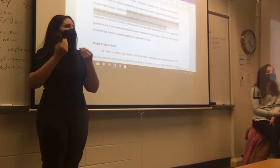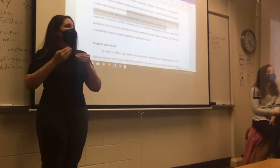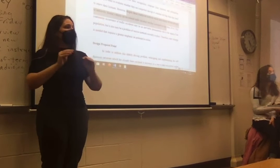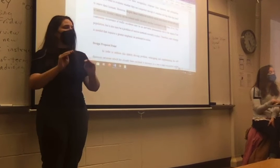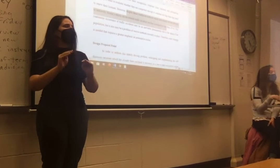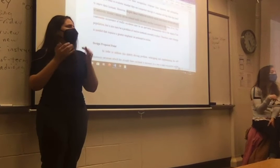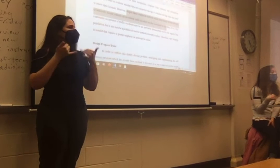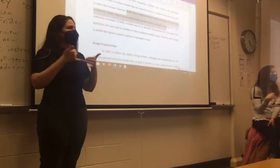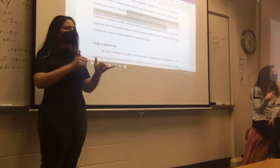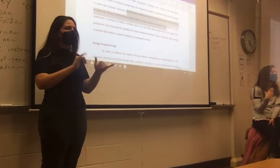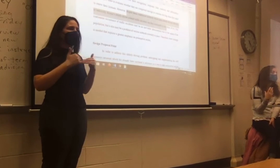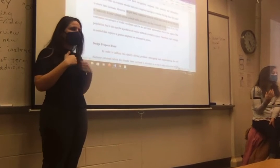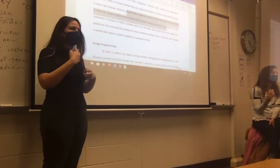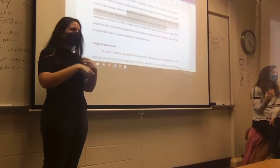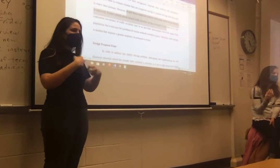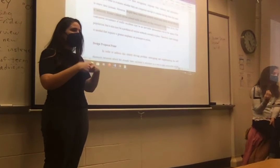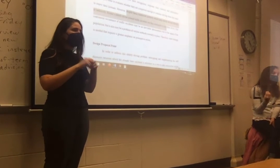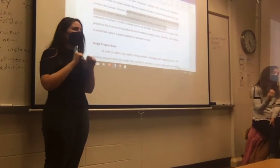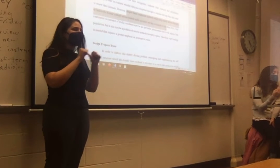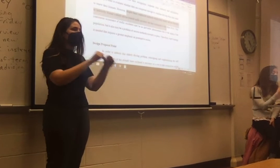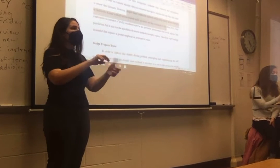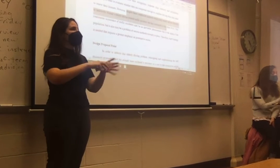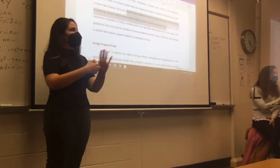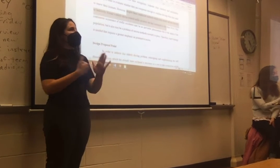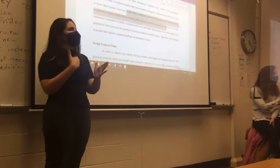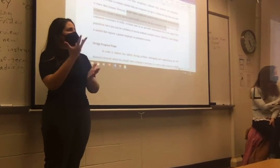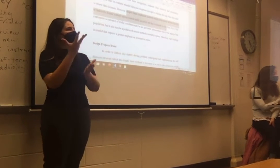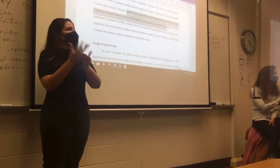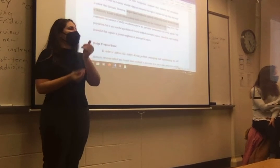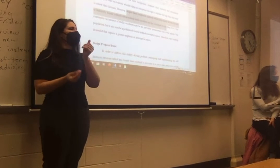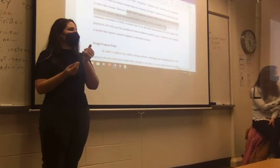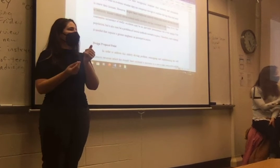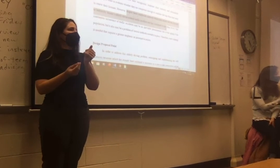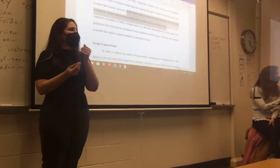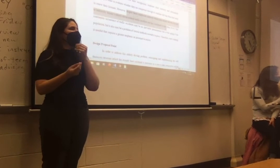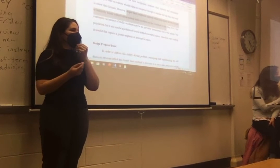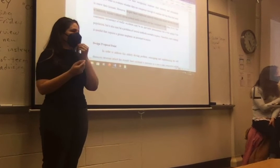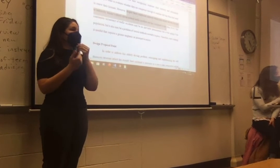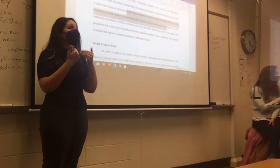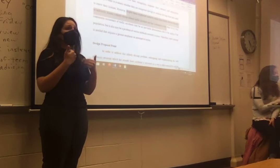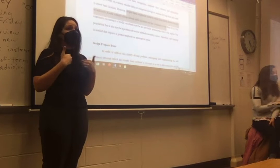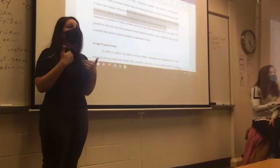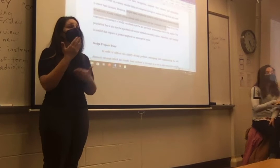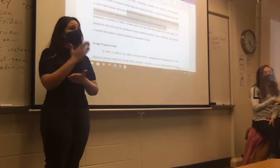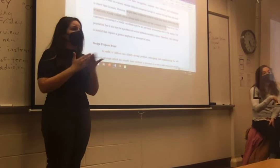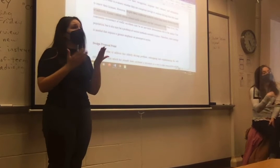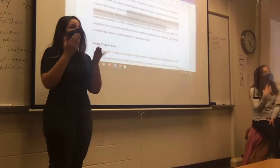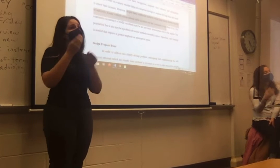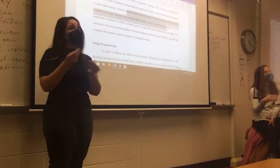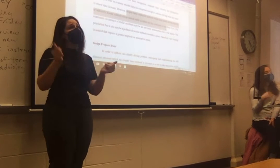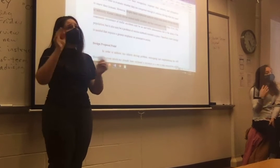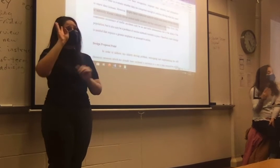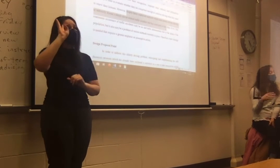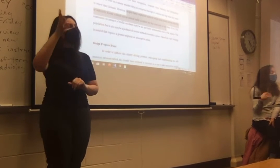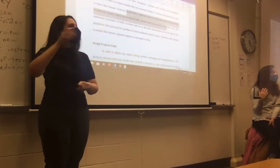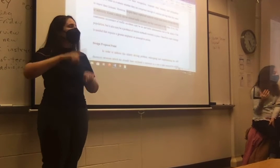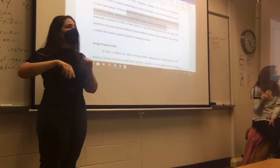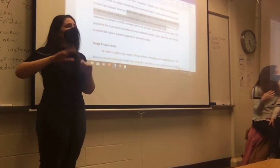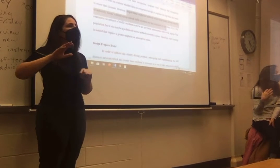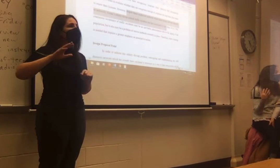we're kind of identifying a gap. There are some solutions that have been implemented, but this problem is not going away. It's